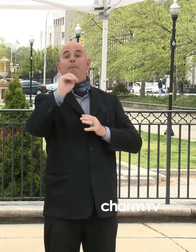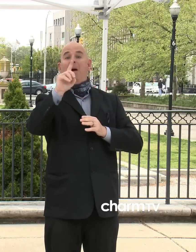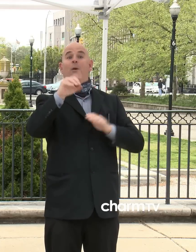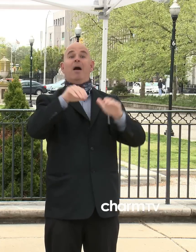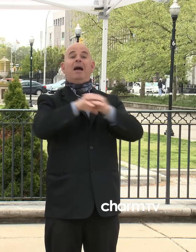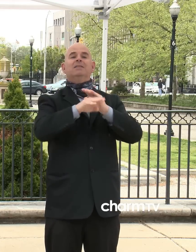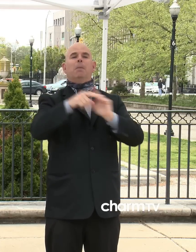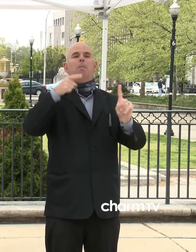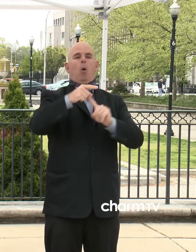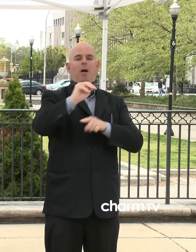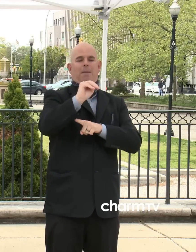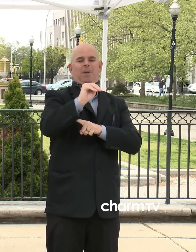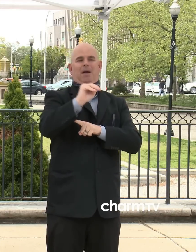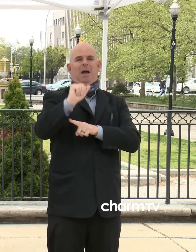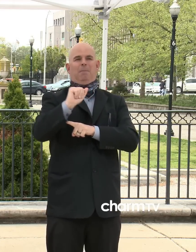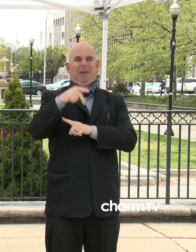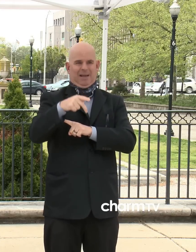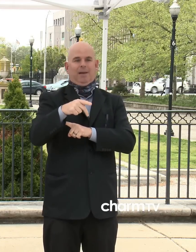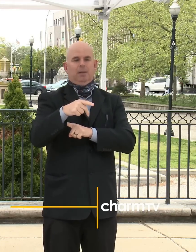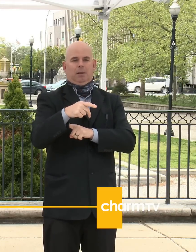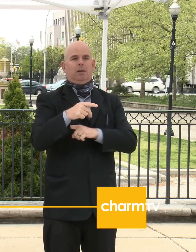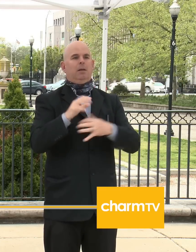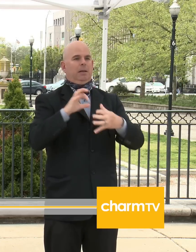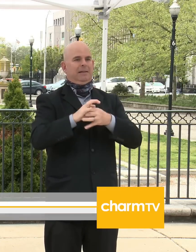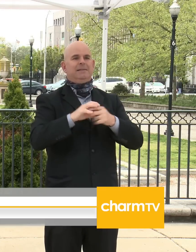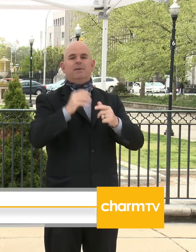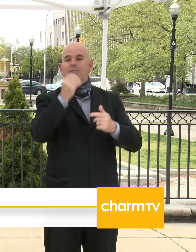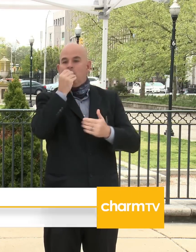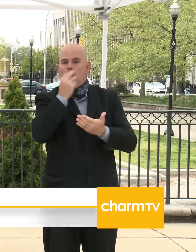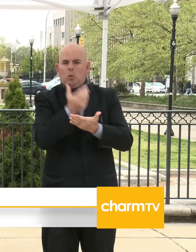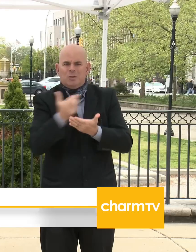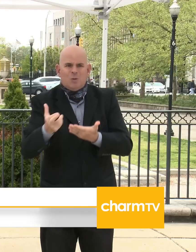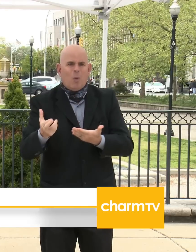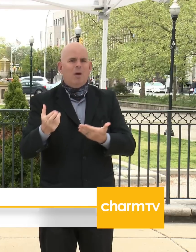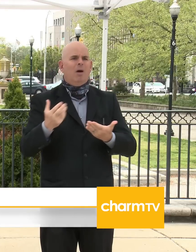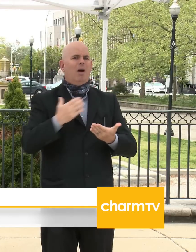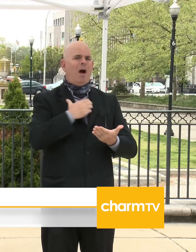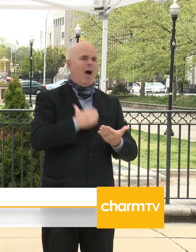to connect into the food resources that they need. Call